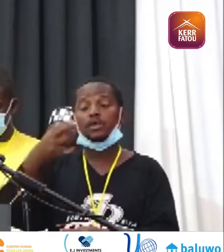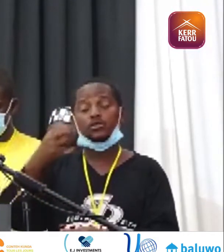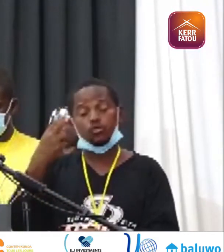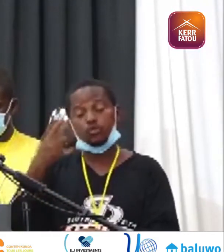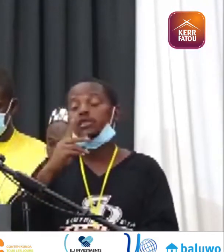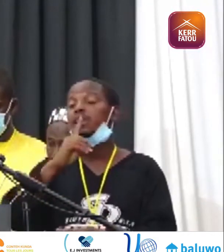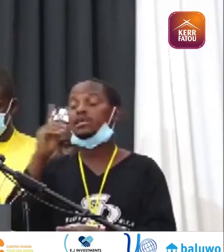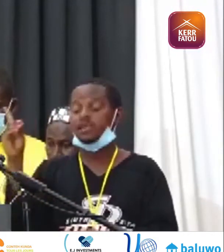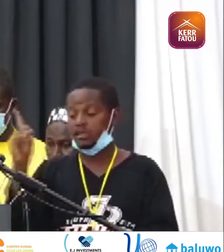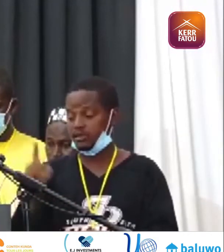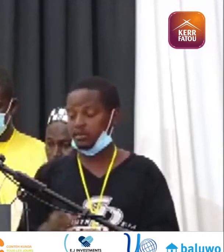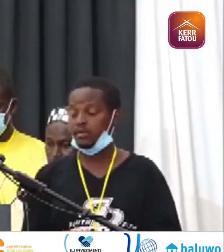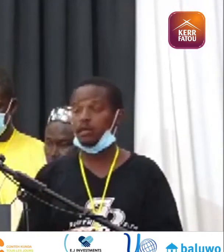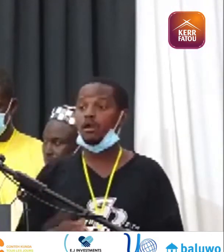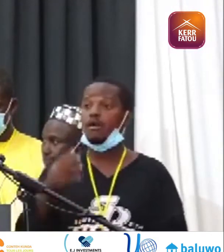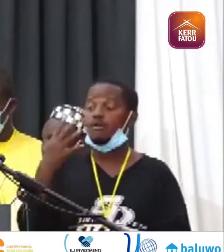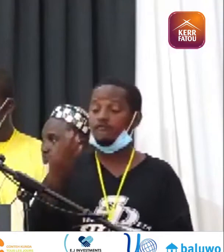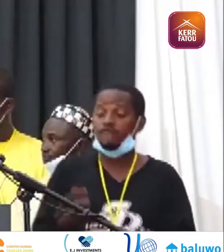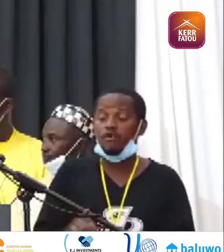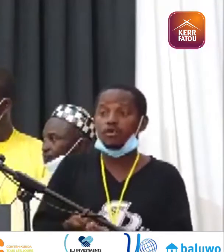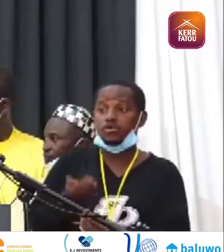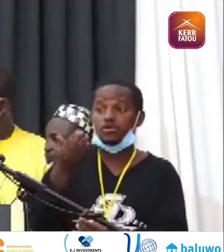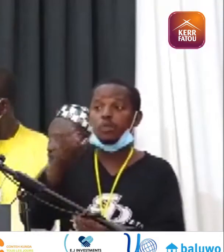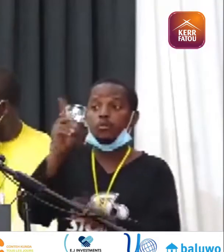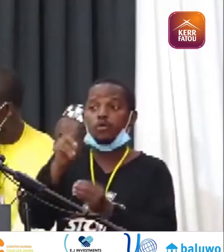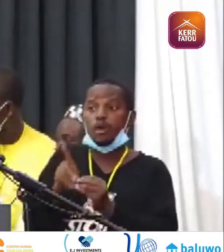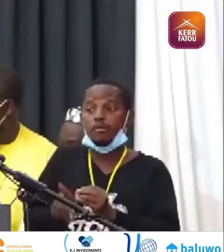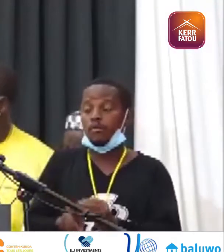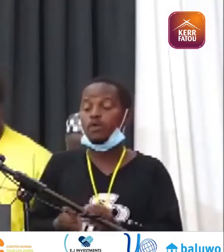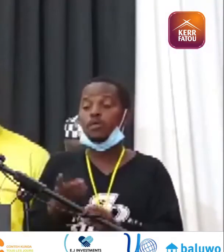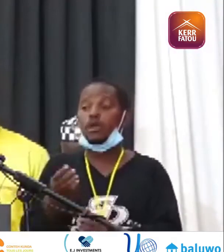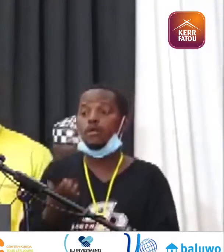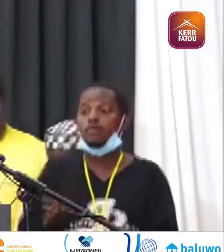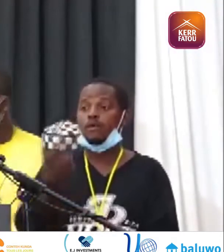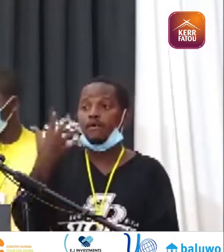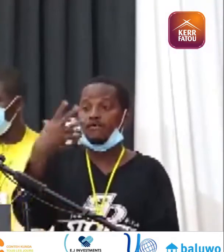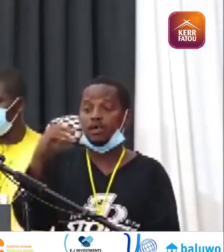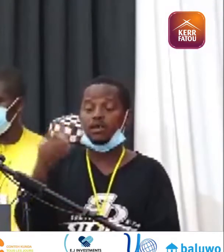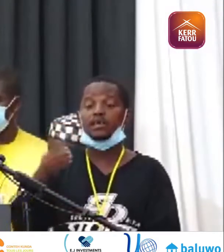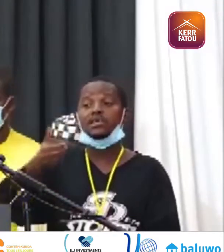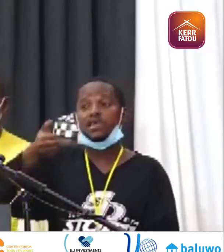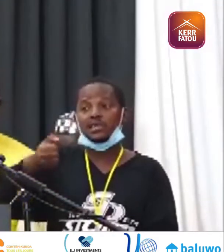$3,939,382, fundraising programs which raised